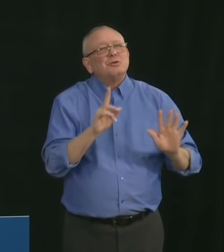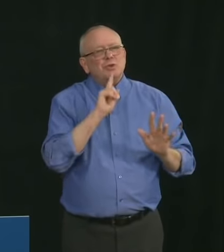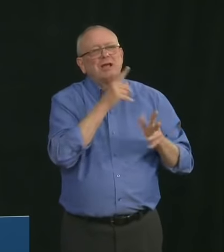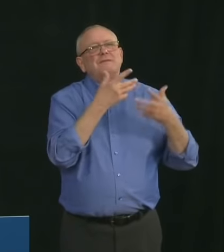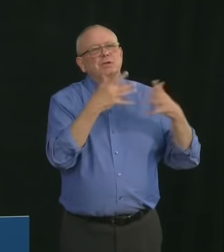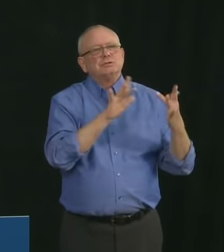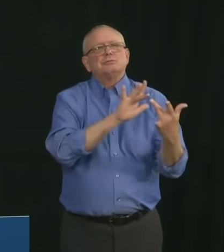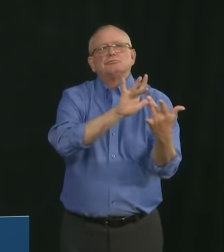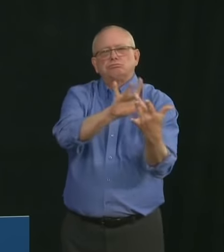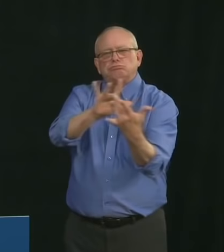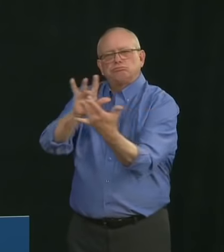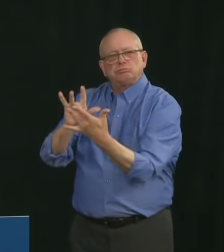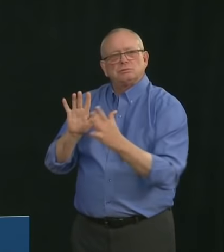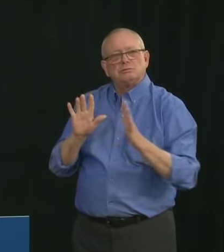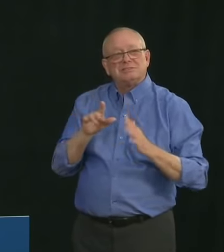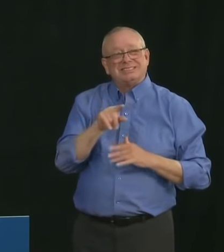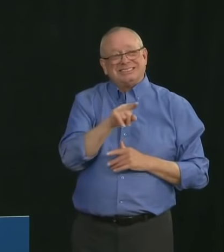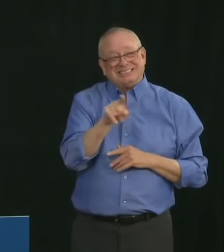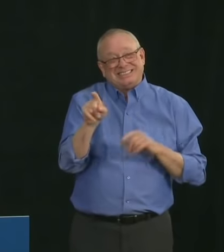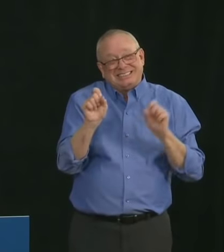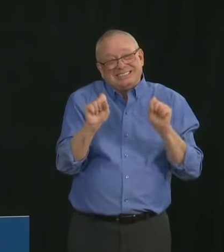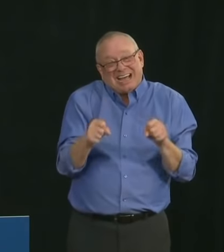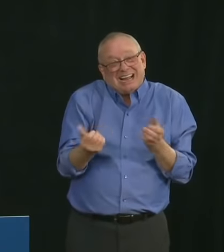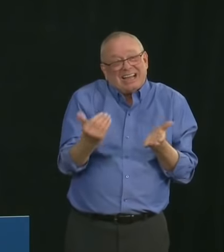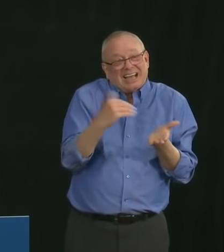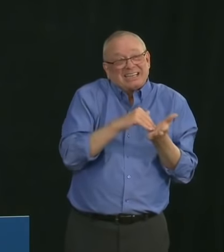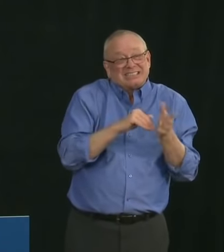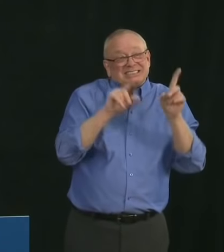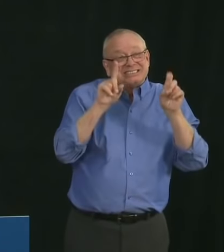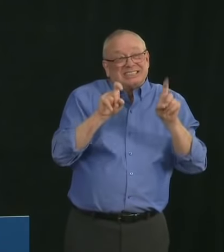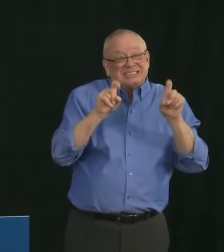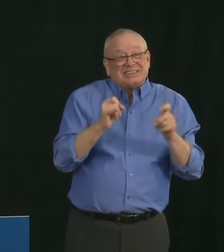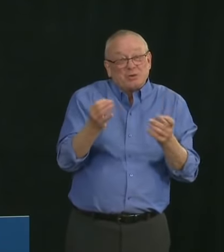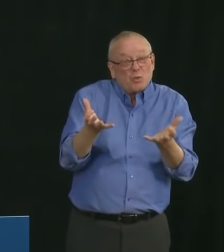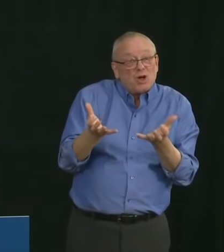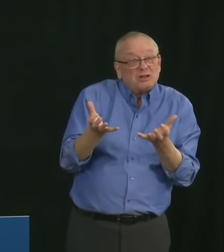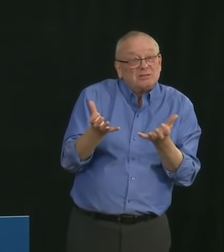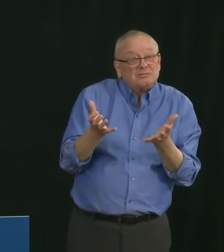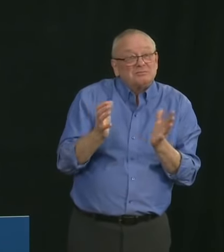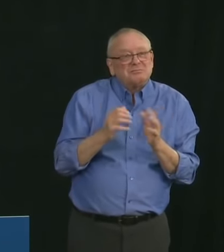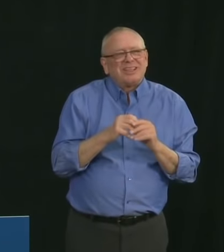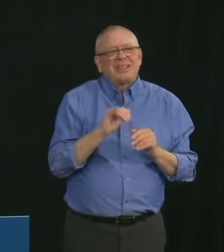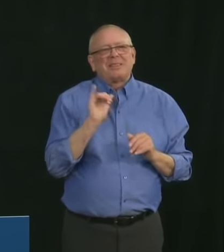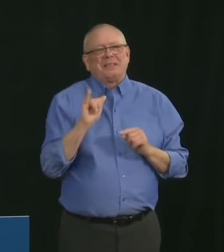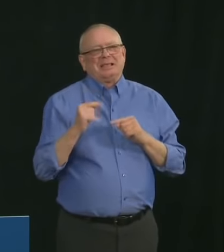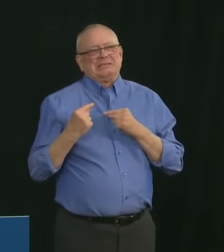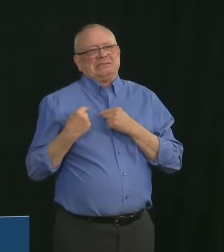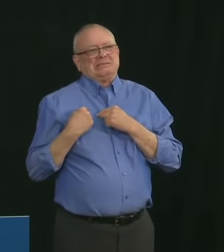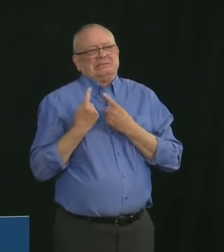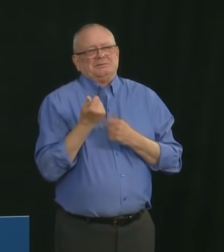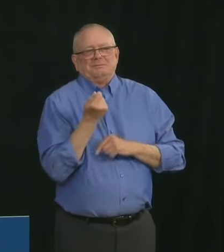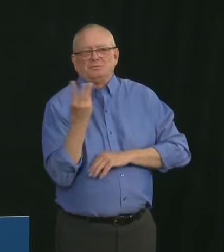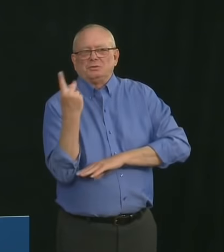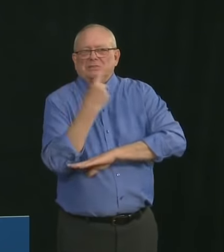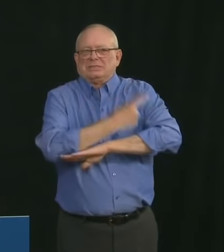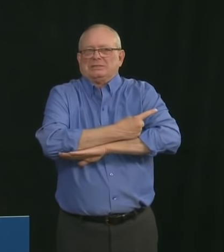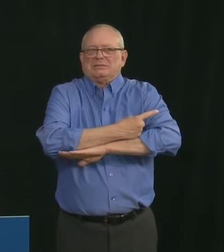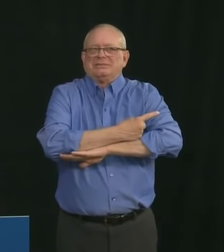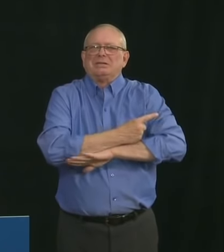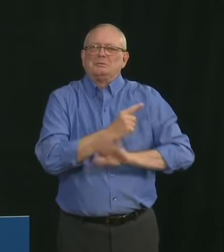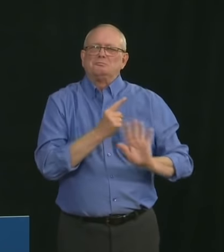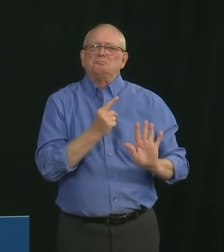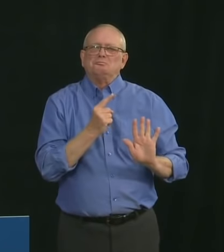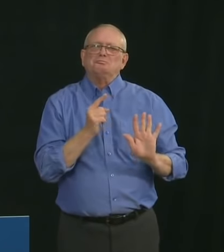offered the chance to have another test done. So it's something that's been evolving over the past few days, and we can get more information available